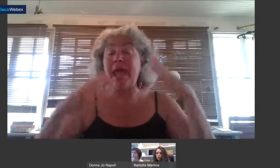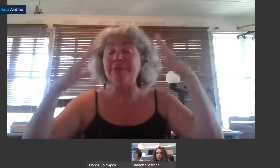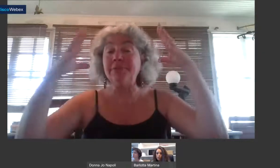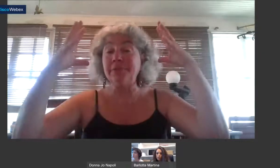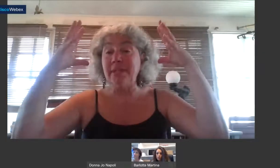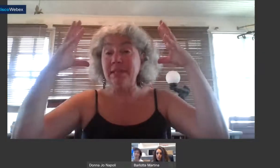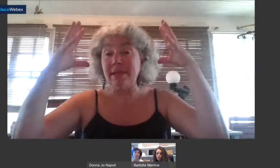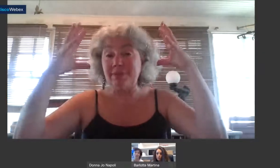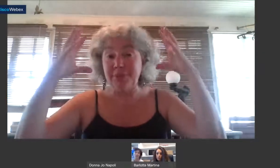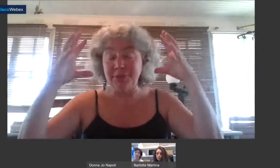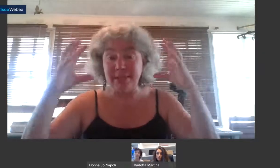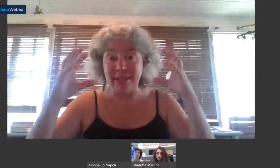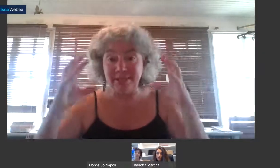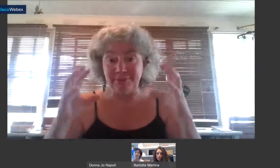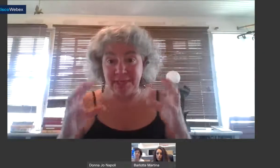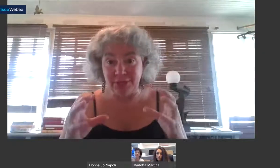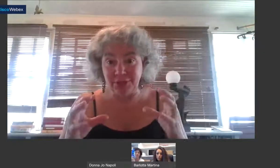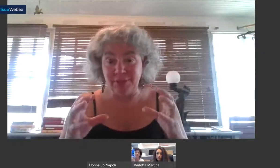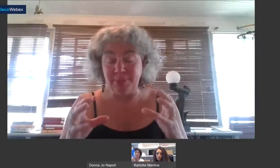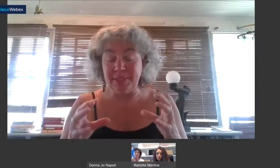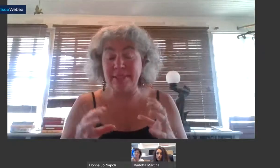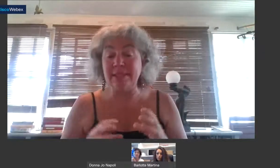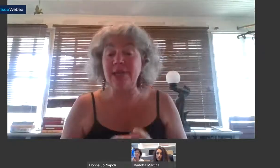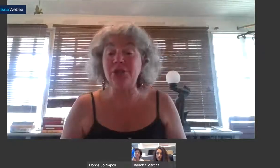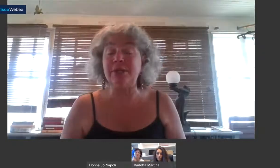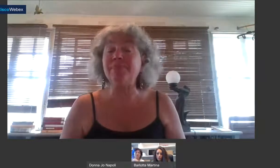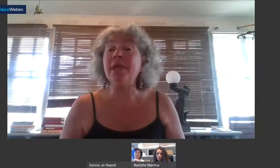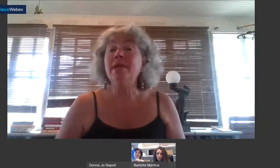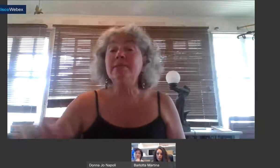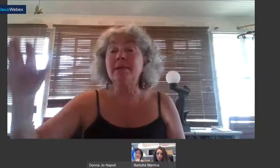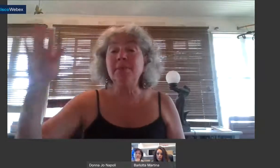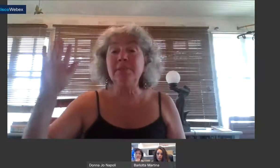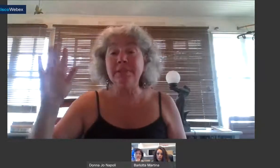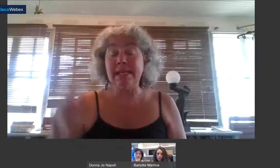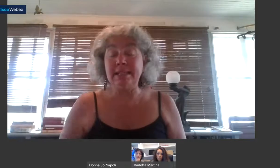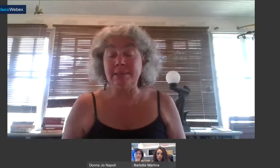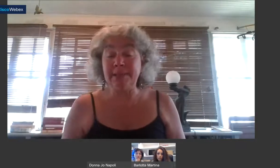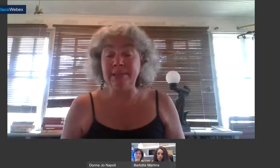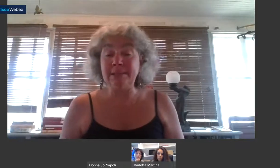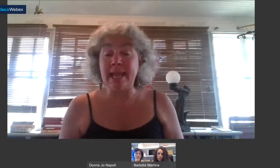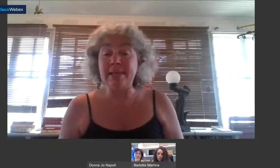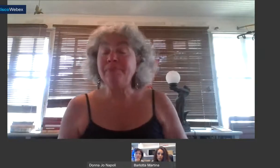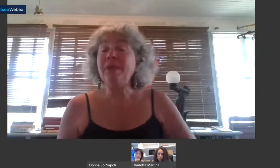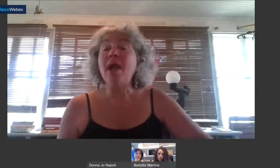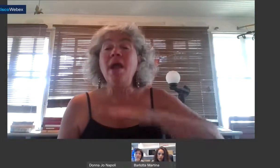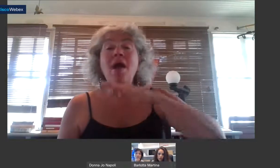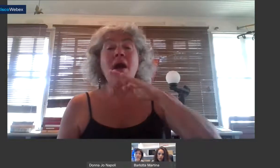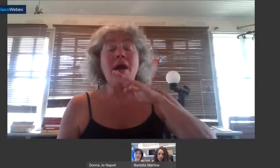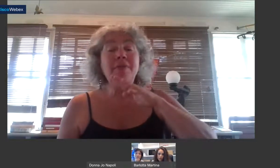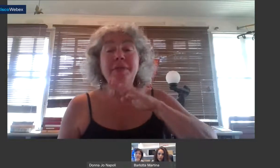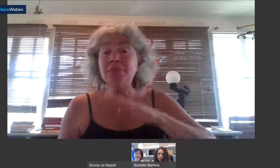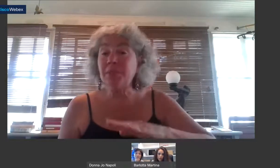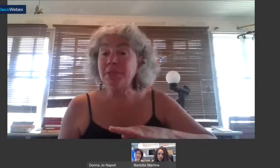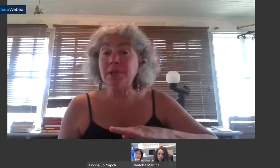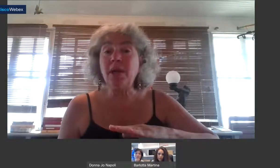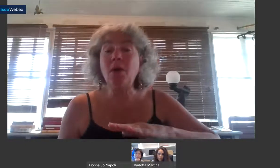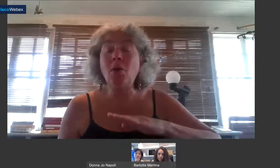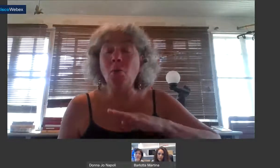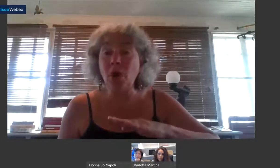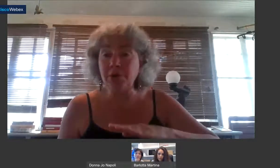after the deaf person has finished their presentation, someone will stand up and say, "This was